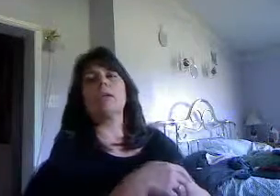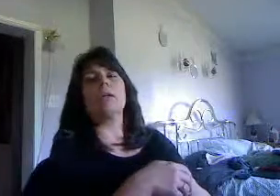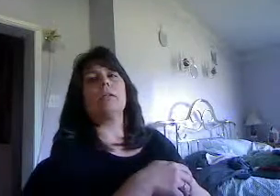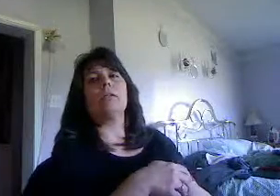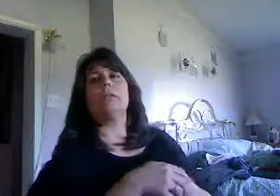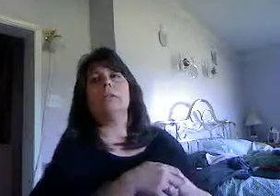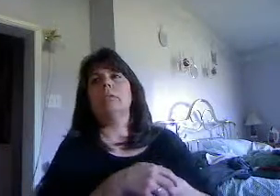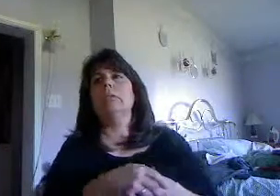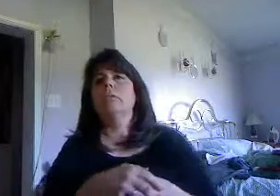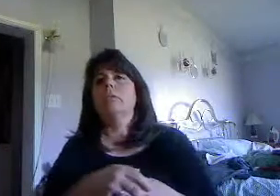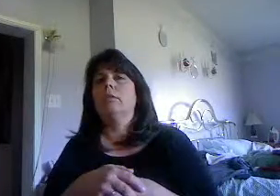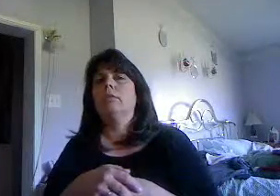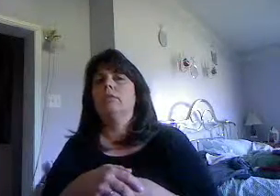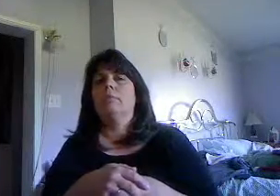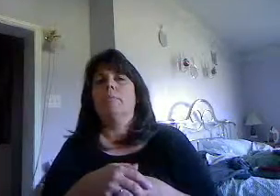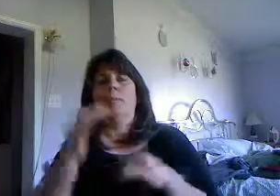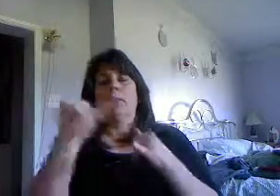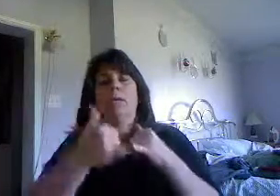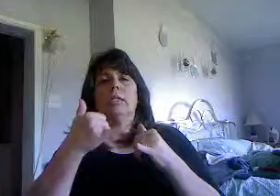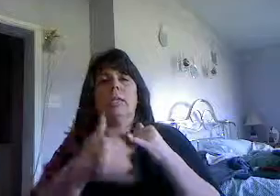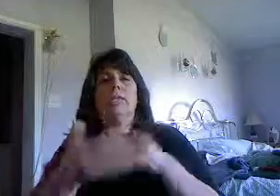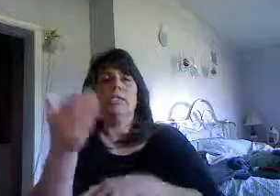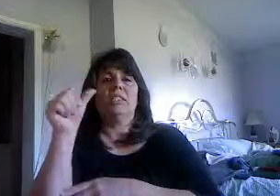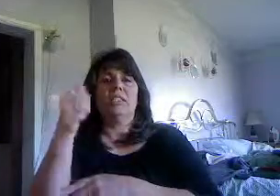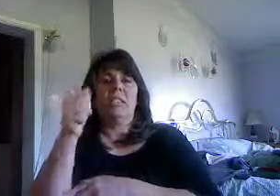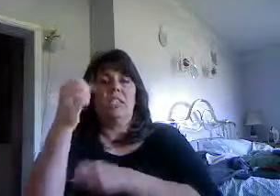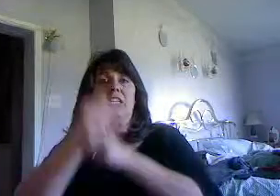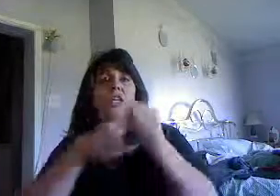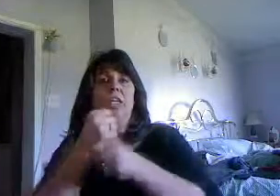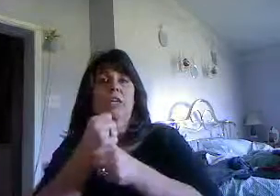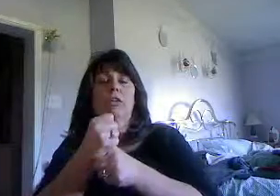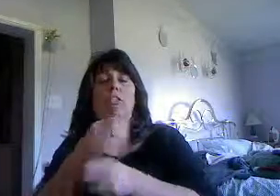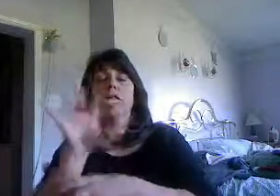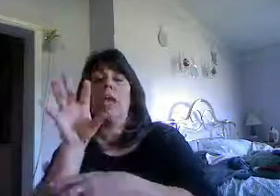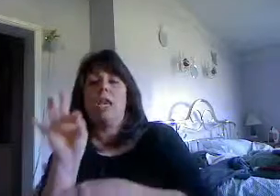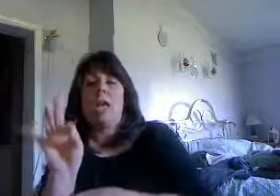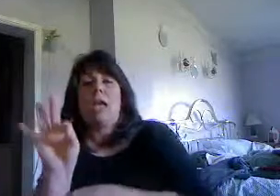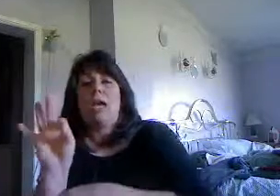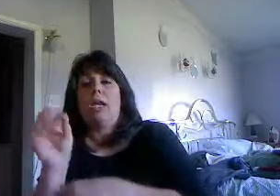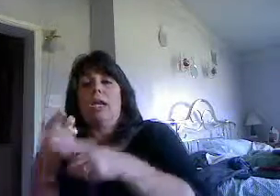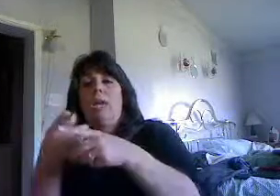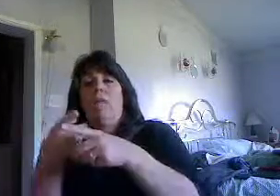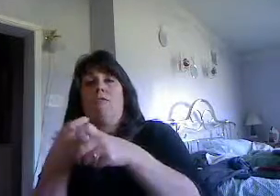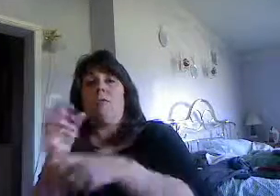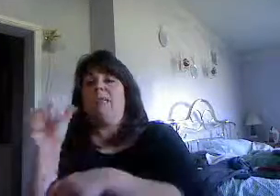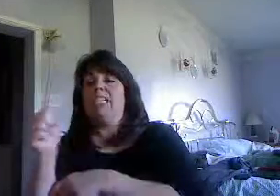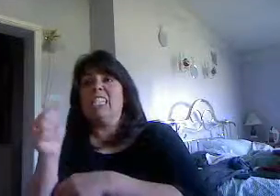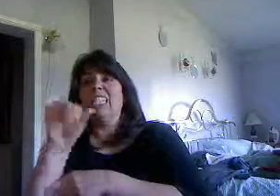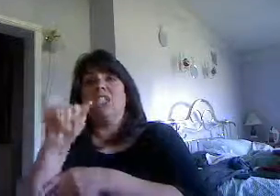new jobs was in the service sector. Now, 2/3 of our labor force works in